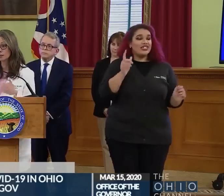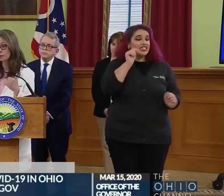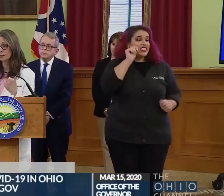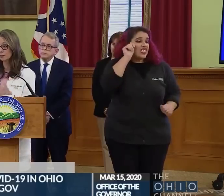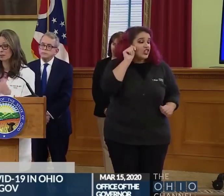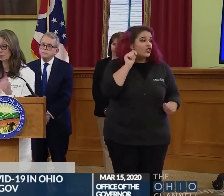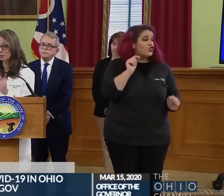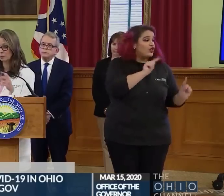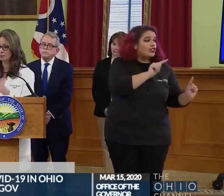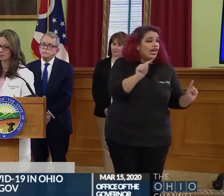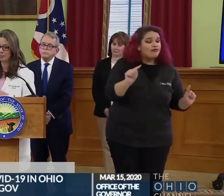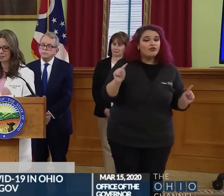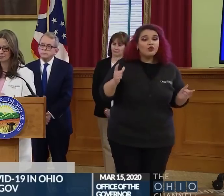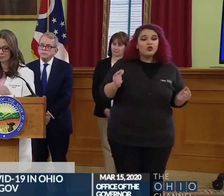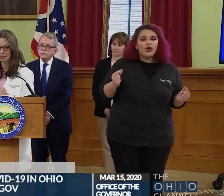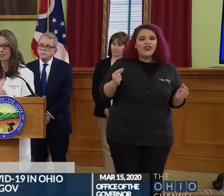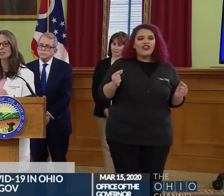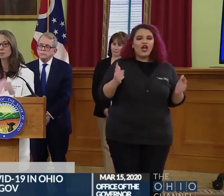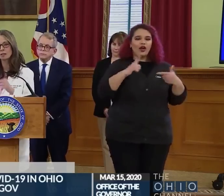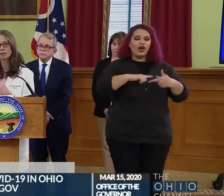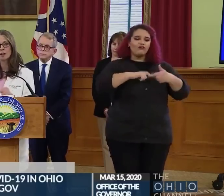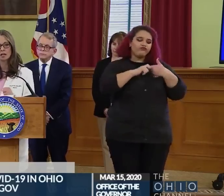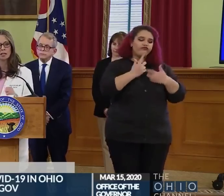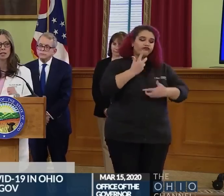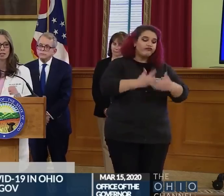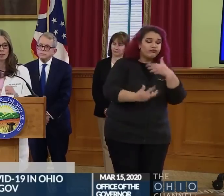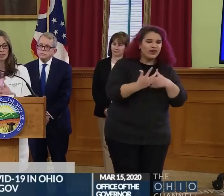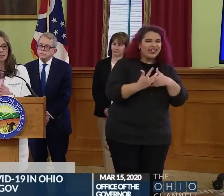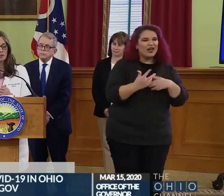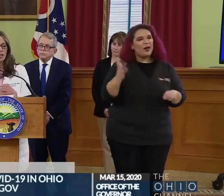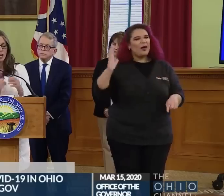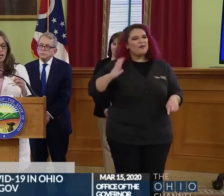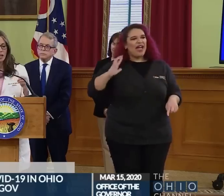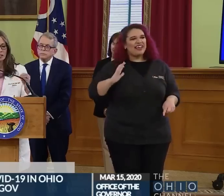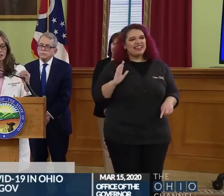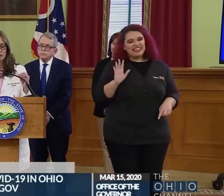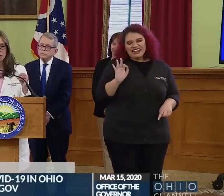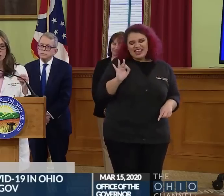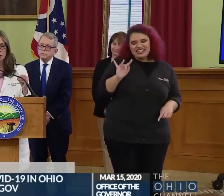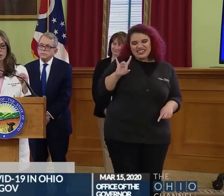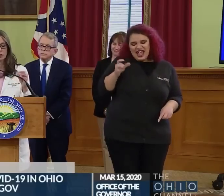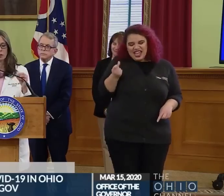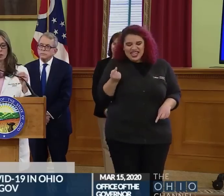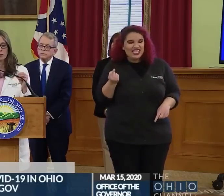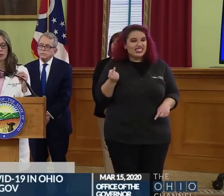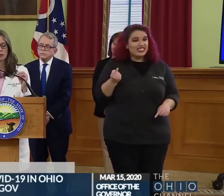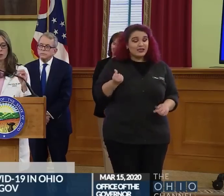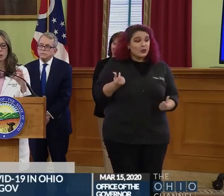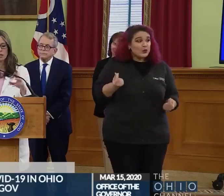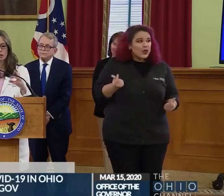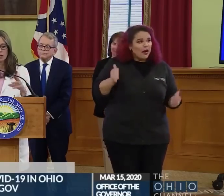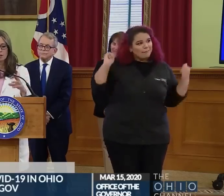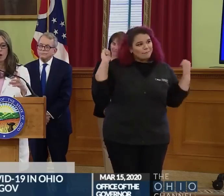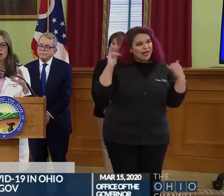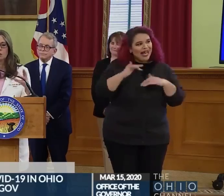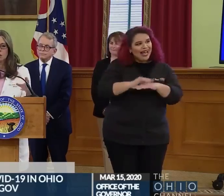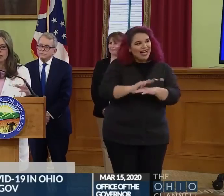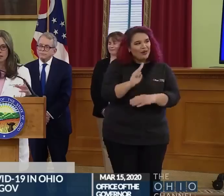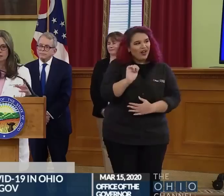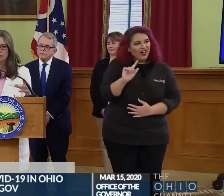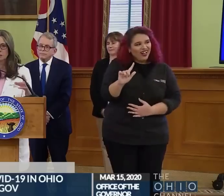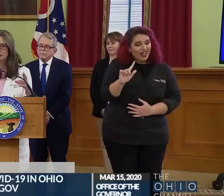which is where people from the early 80s might have gone, like myself. And so, we are going to have all